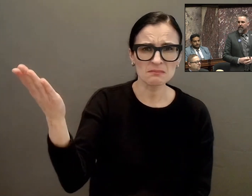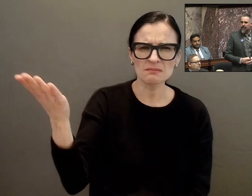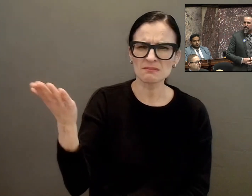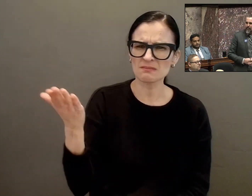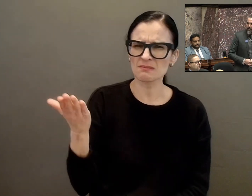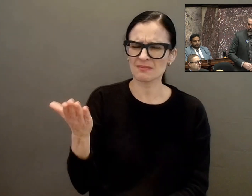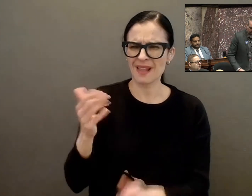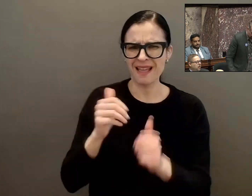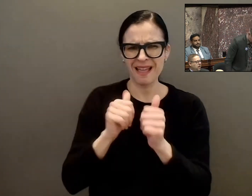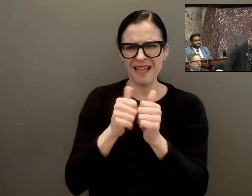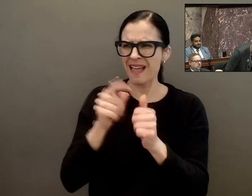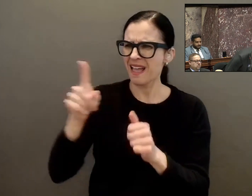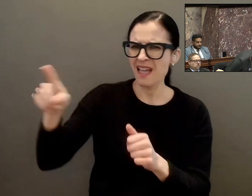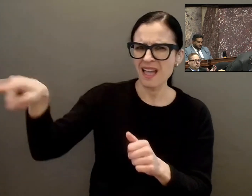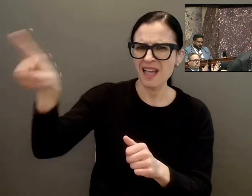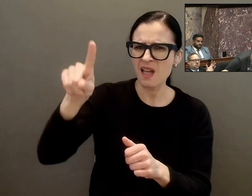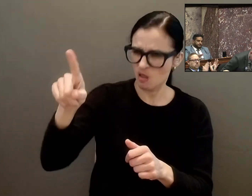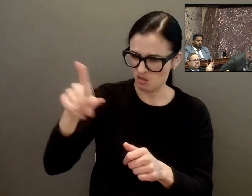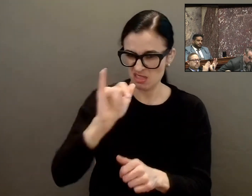with Indigenous people?